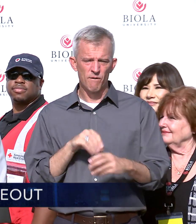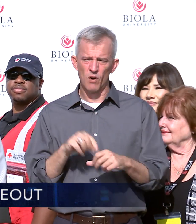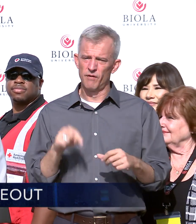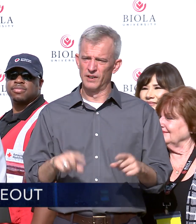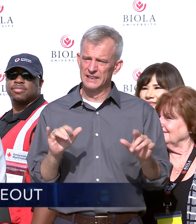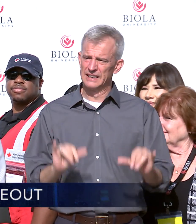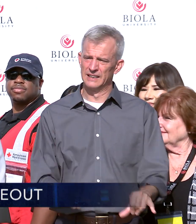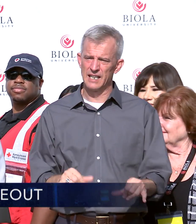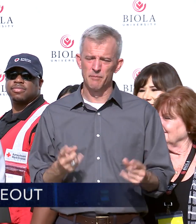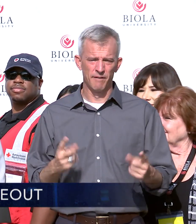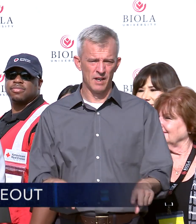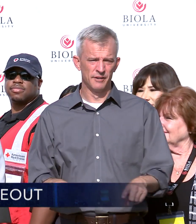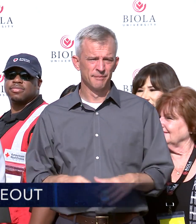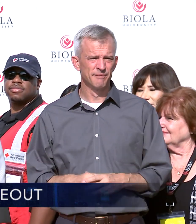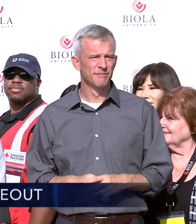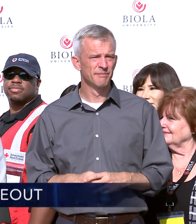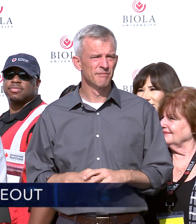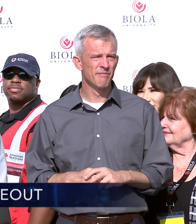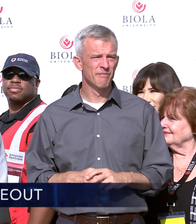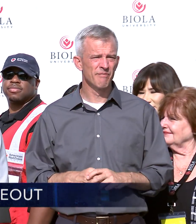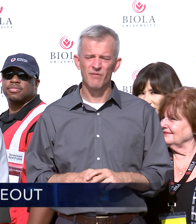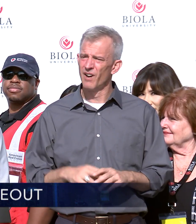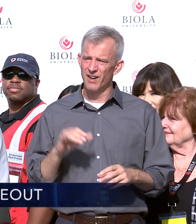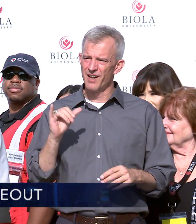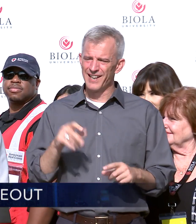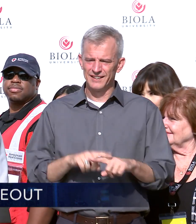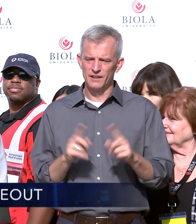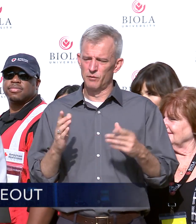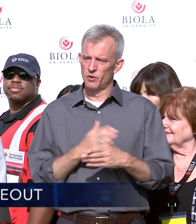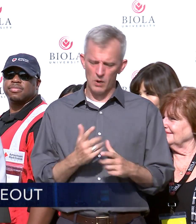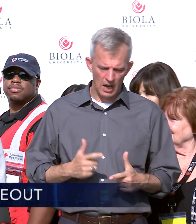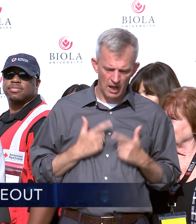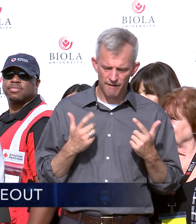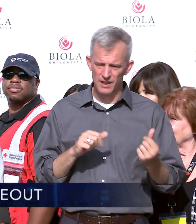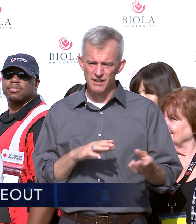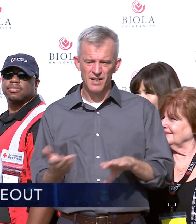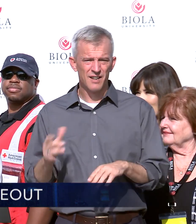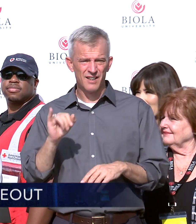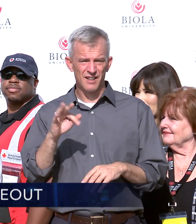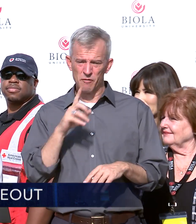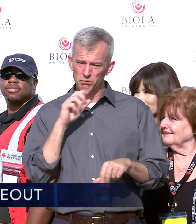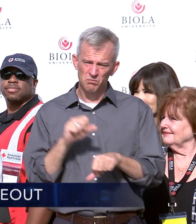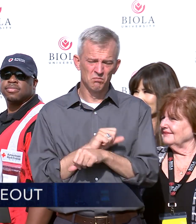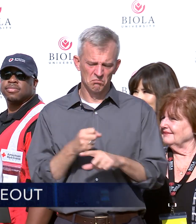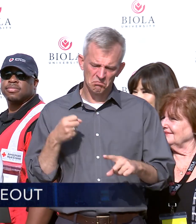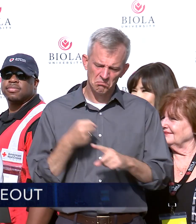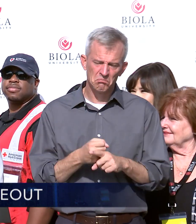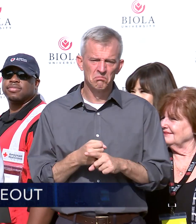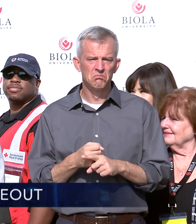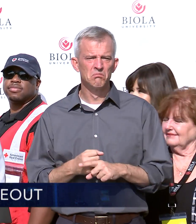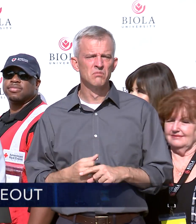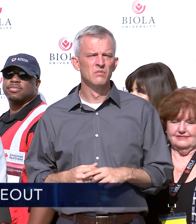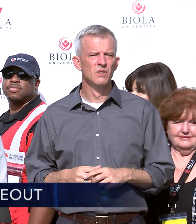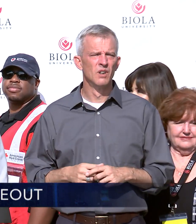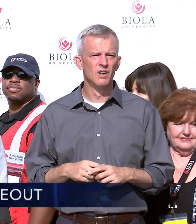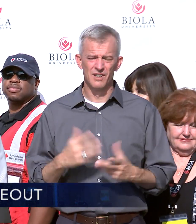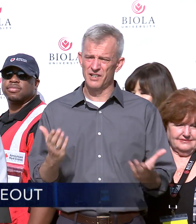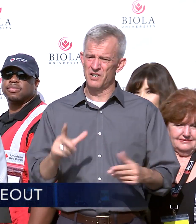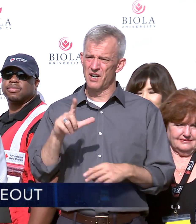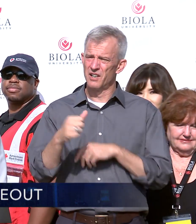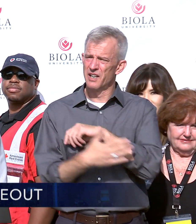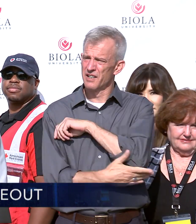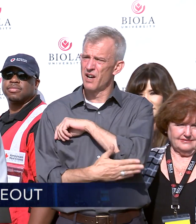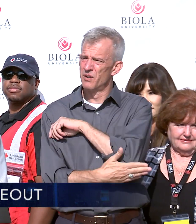event. And this can mean the difference between life and death in the case of a major earthquake. And here in LA County,